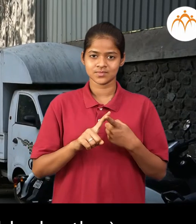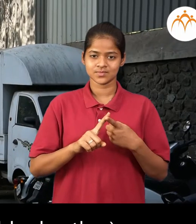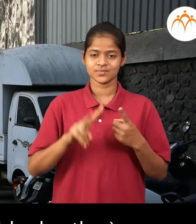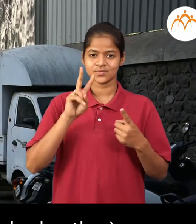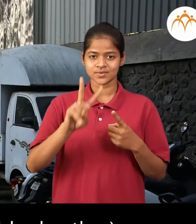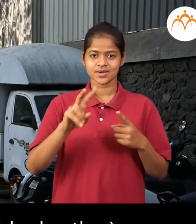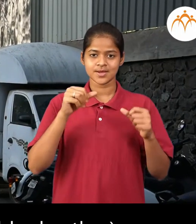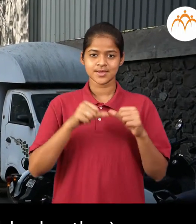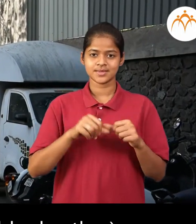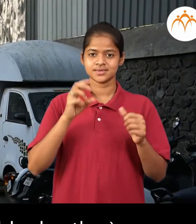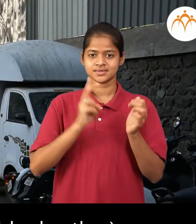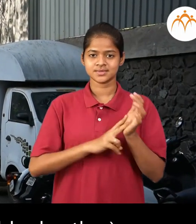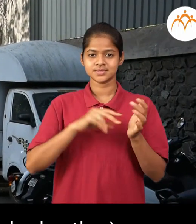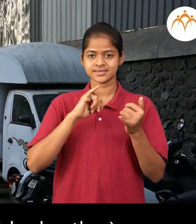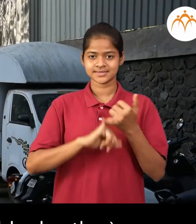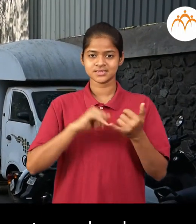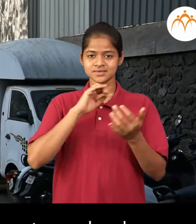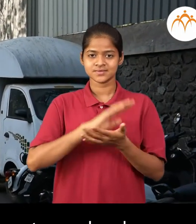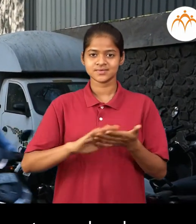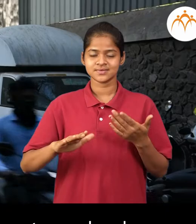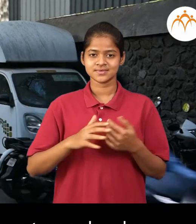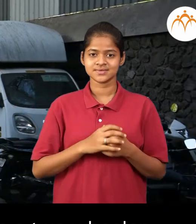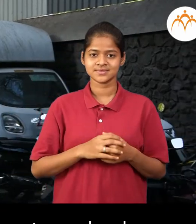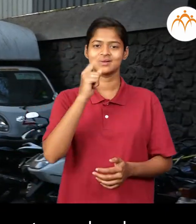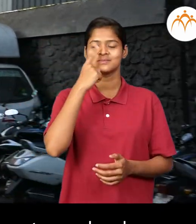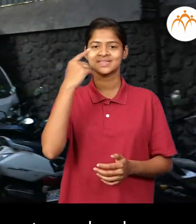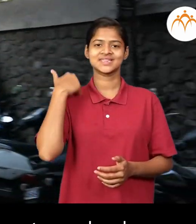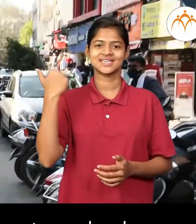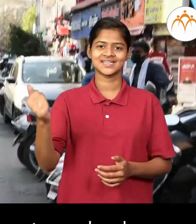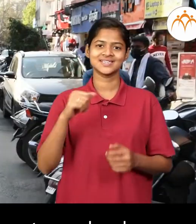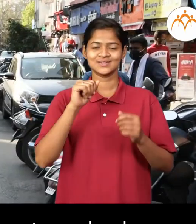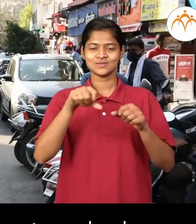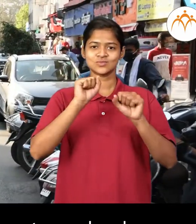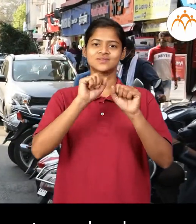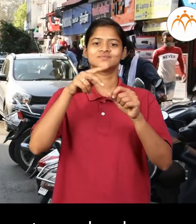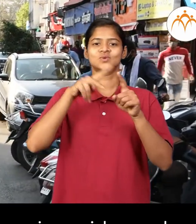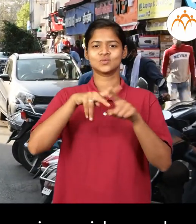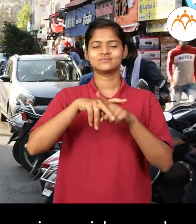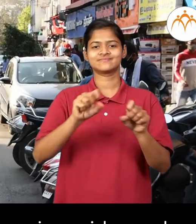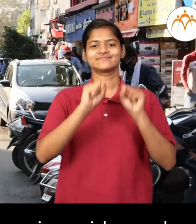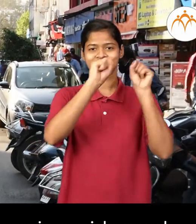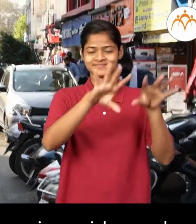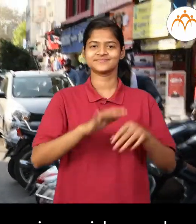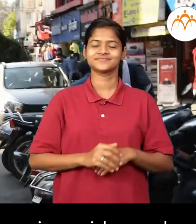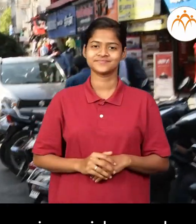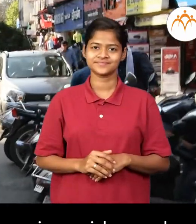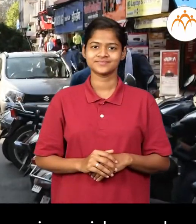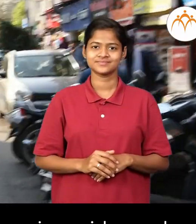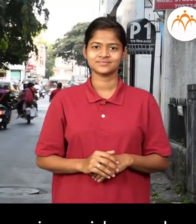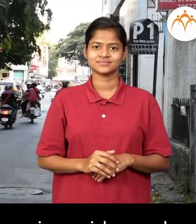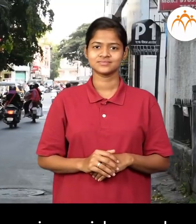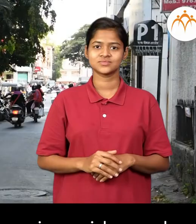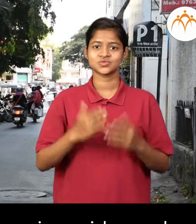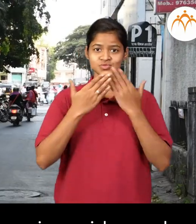Devansha's dada, elder brother, drops him to school on a two-wheeler. On the way to school,